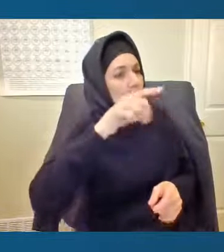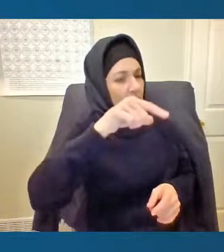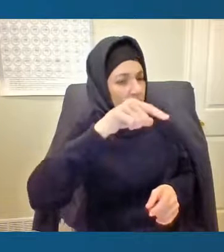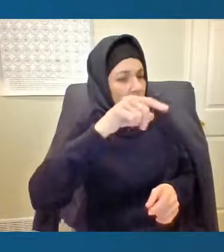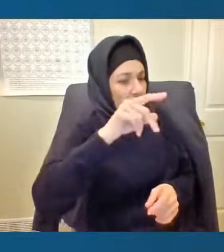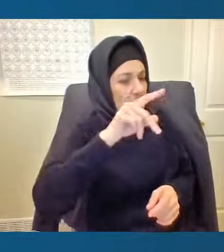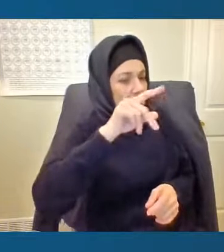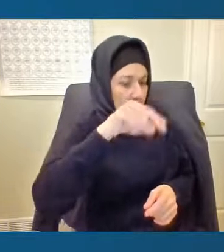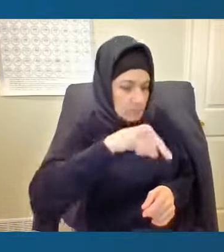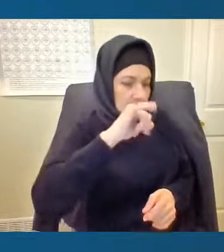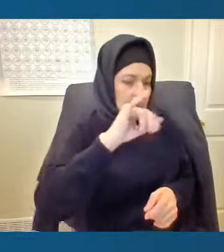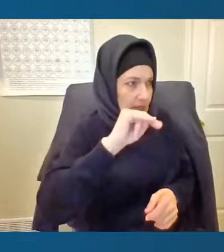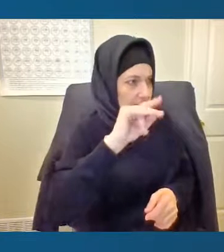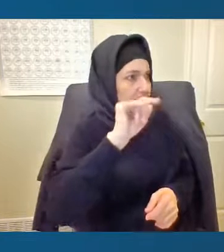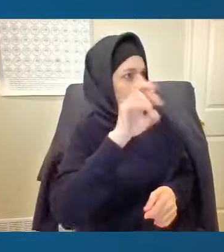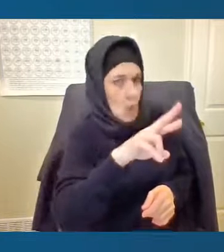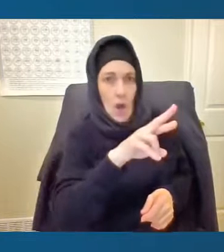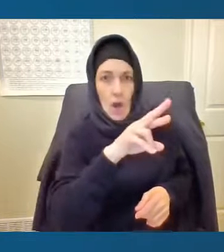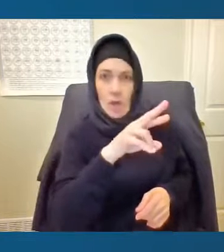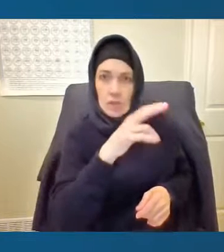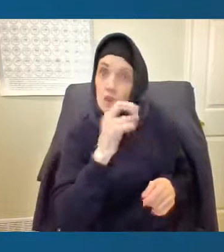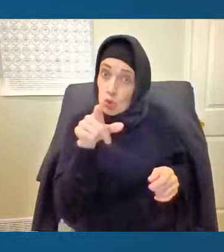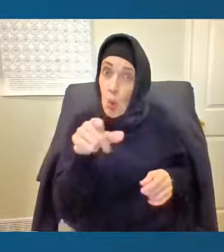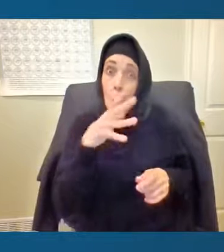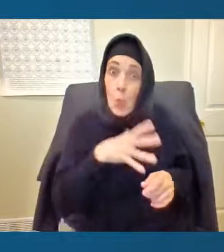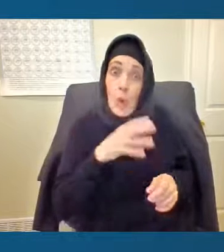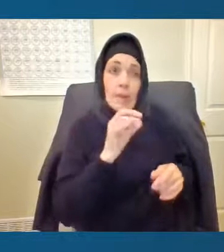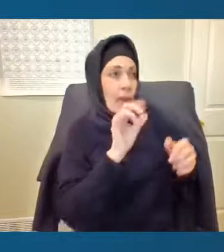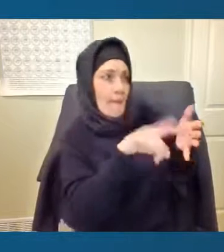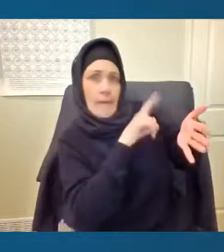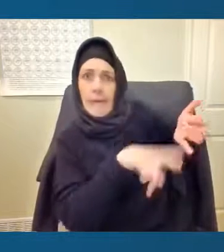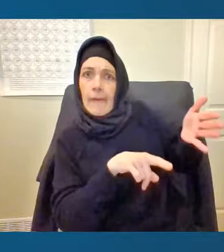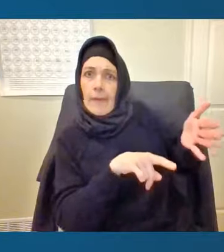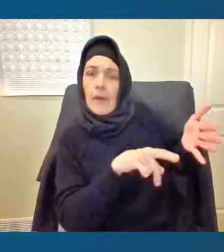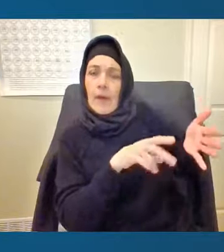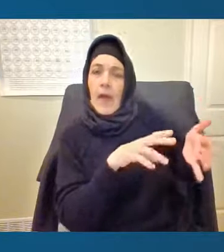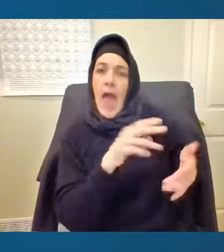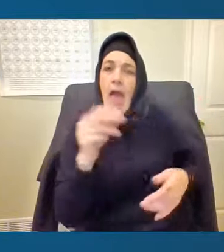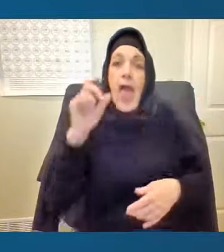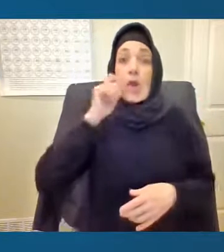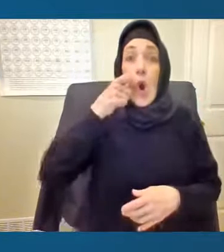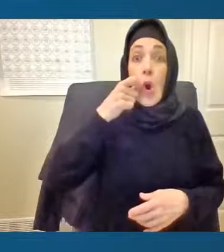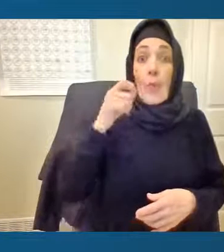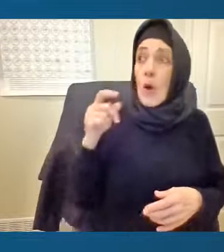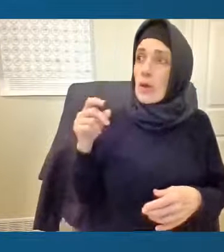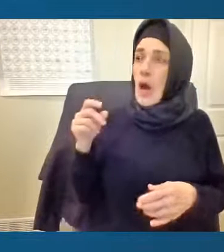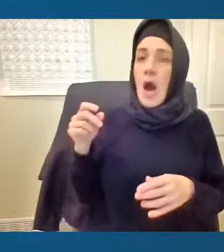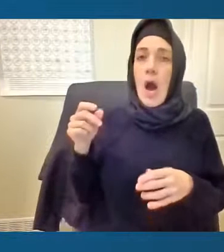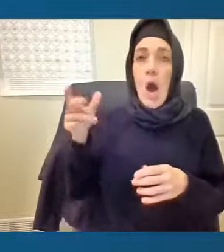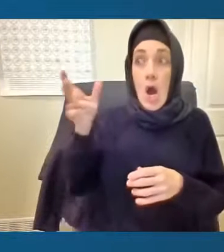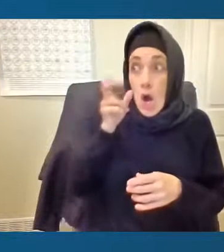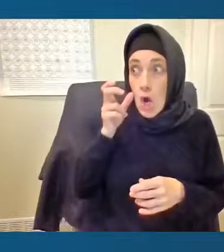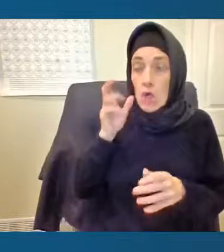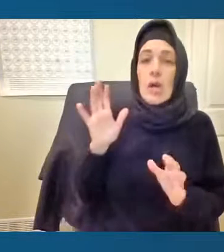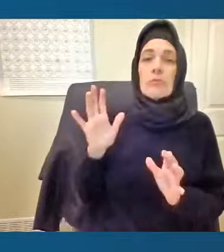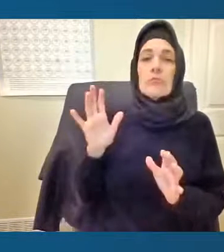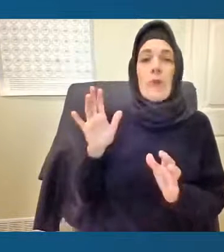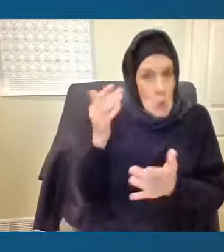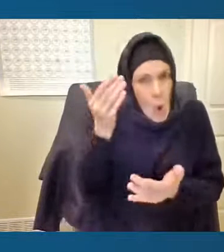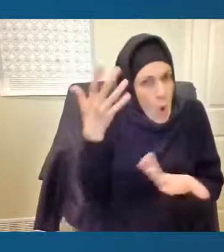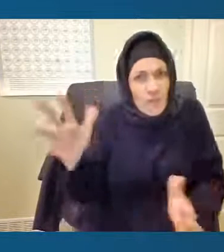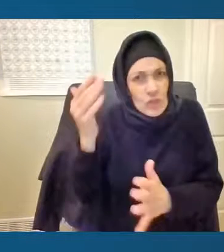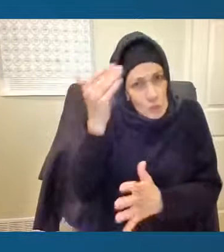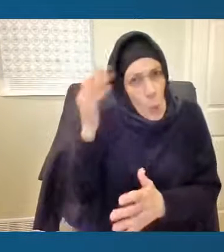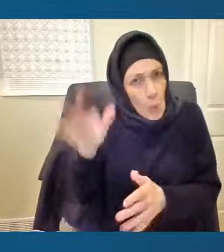member. Did he know the verse before? Of course he knew the verse. But whenever the verses of Quran were